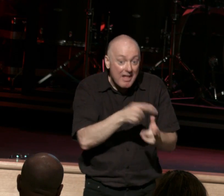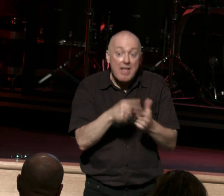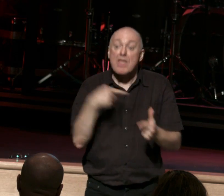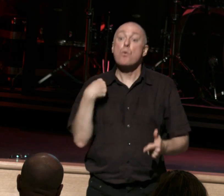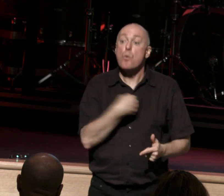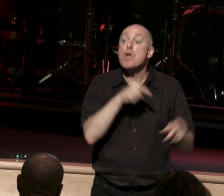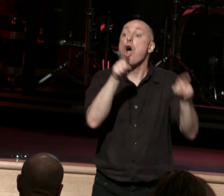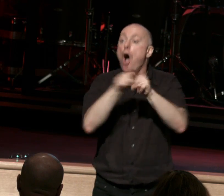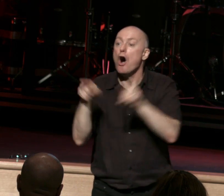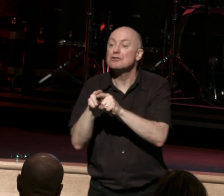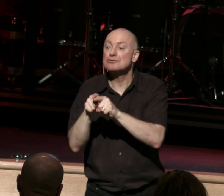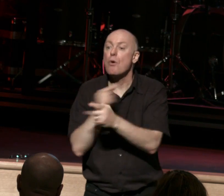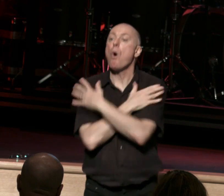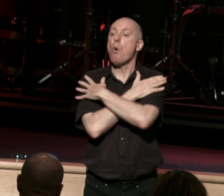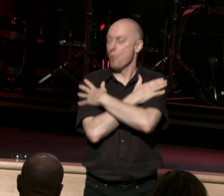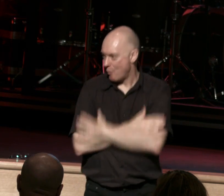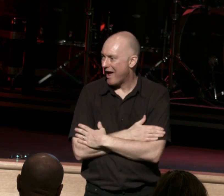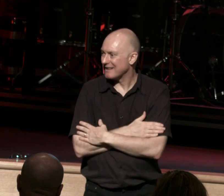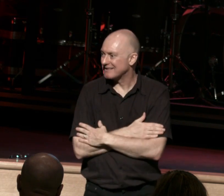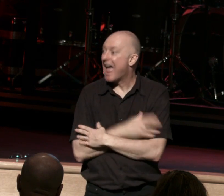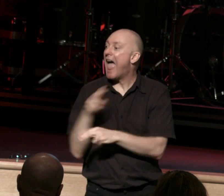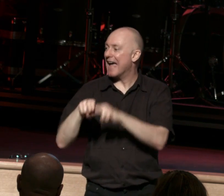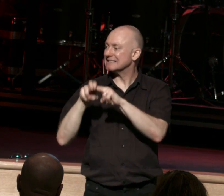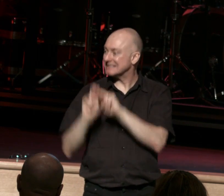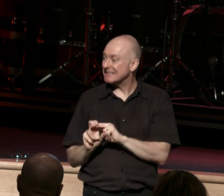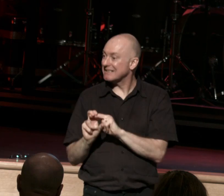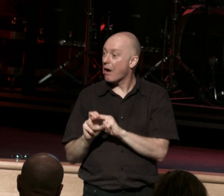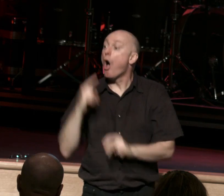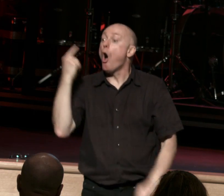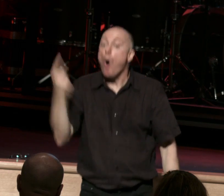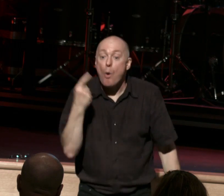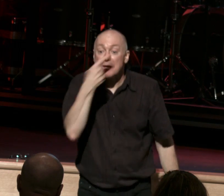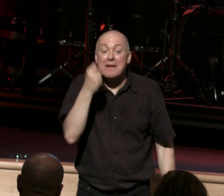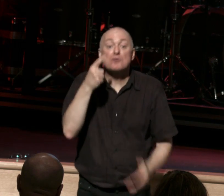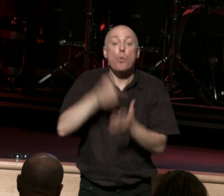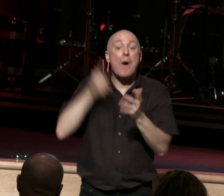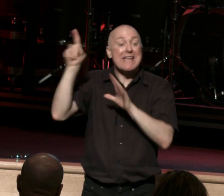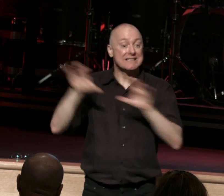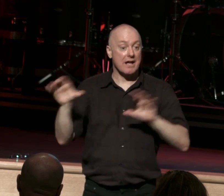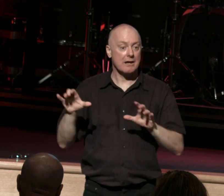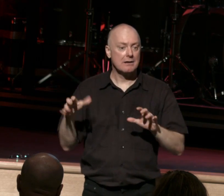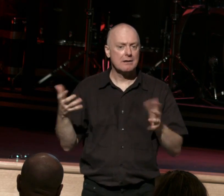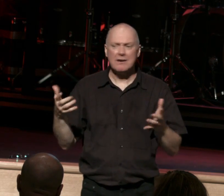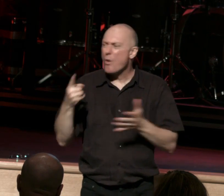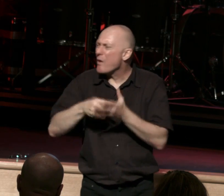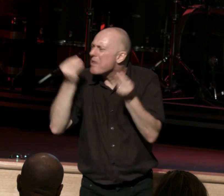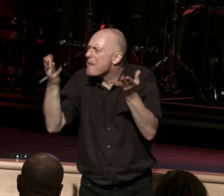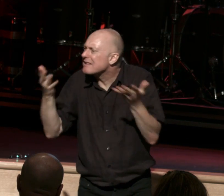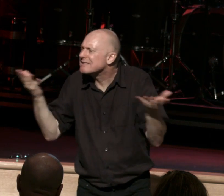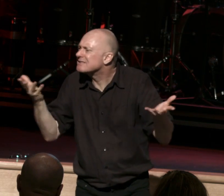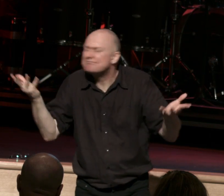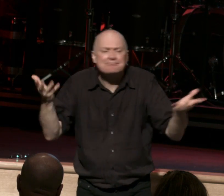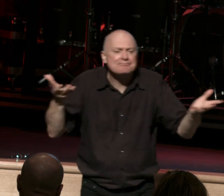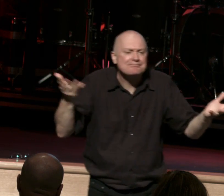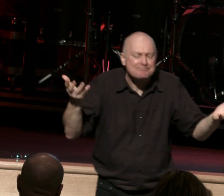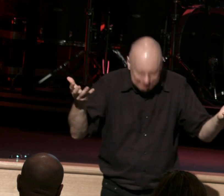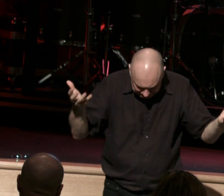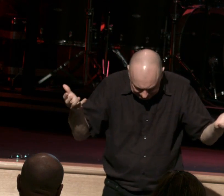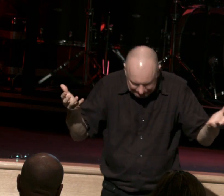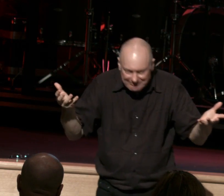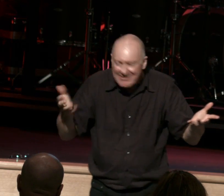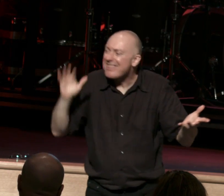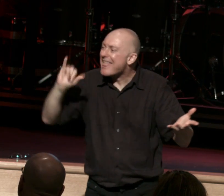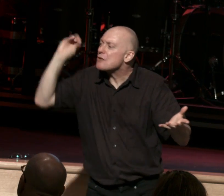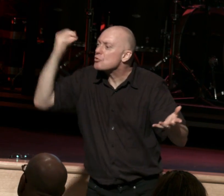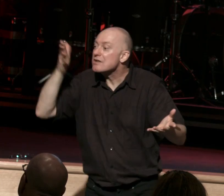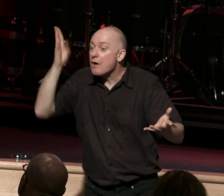Christ, we also can rest and sit down only because of what he has done. So what does this message say right here? This is the gospel